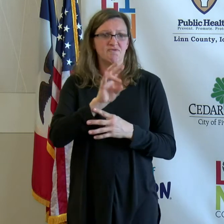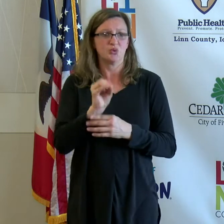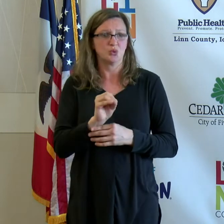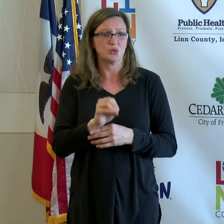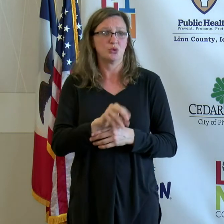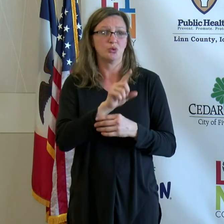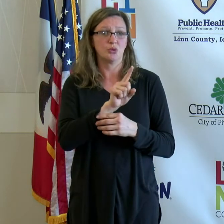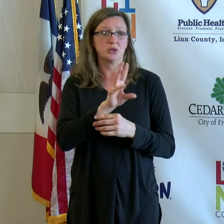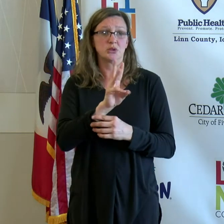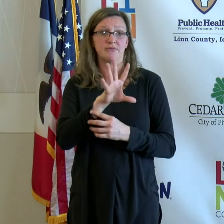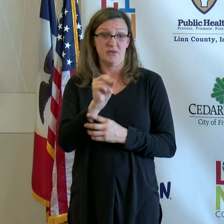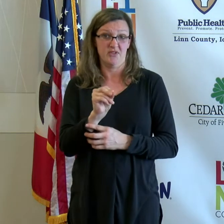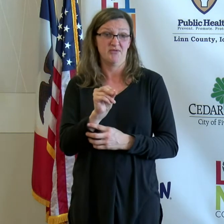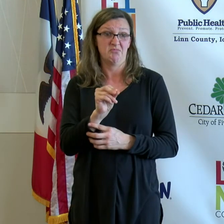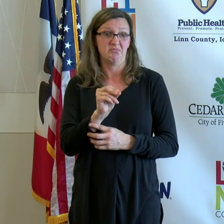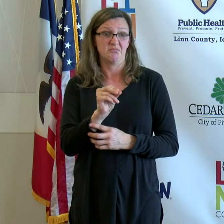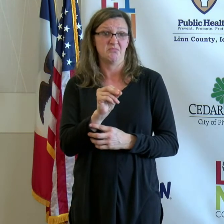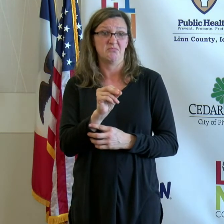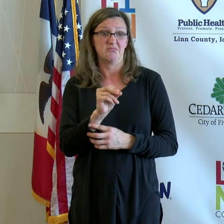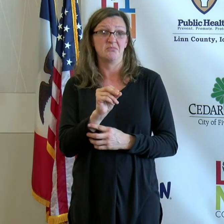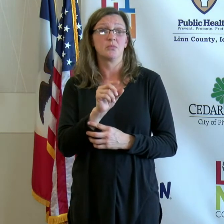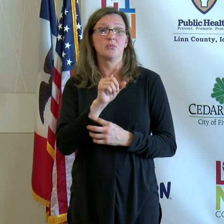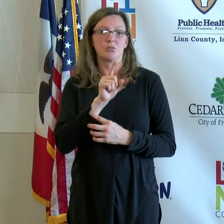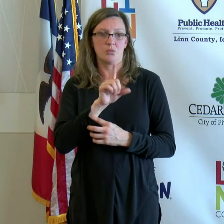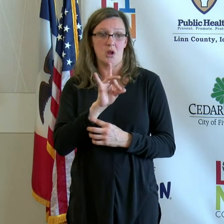1-800-770-1650. That's